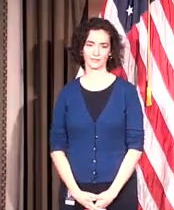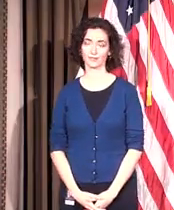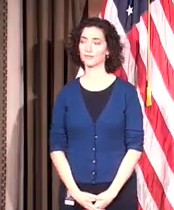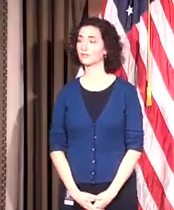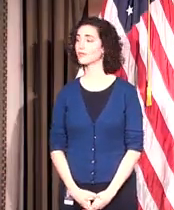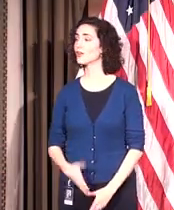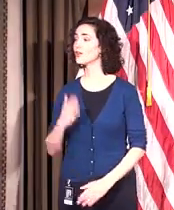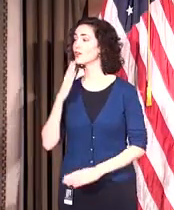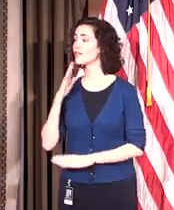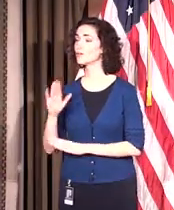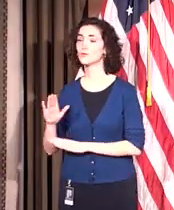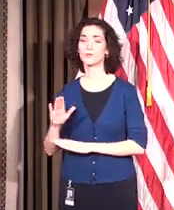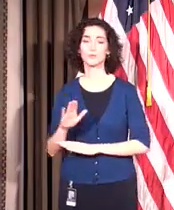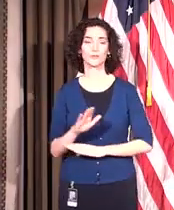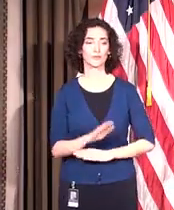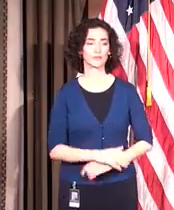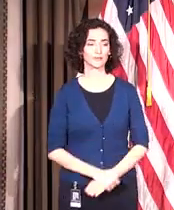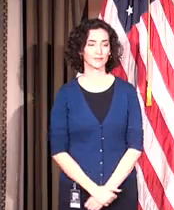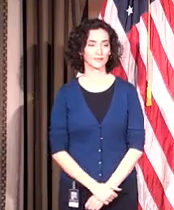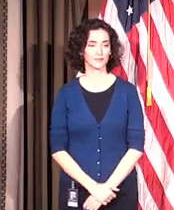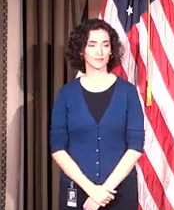Governor. Good afternoon.